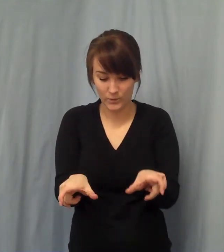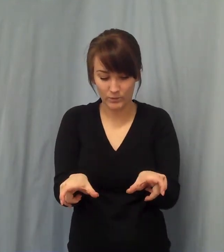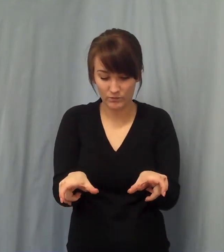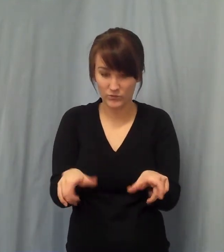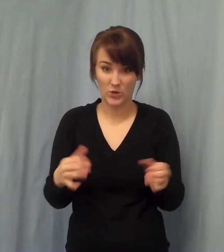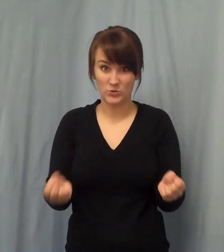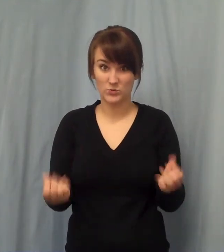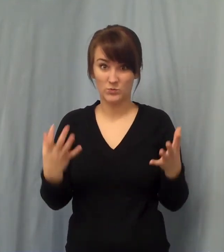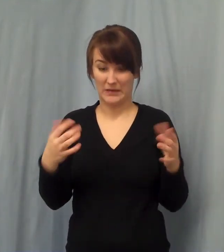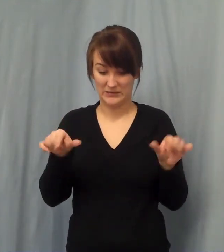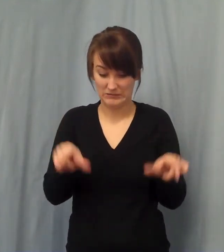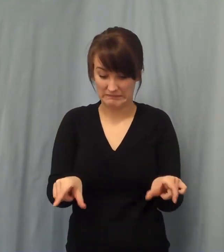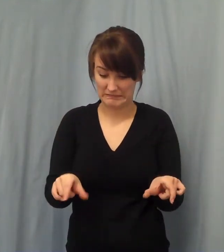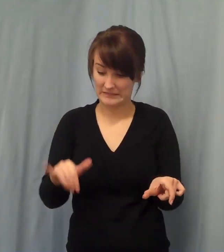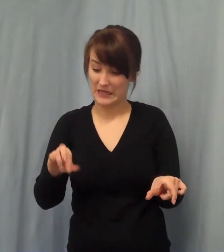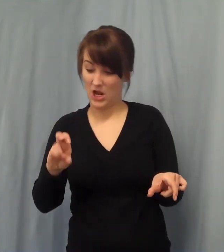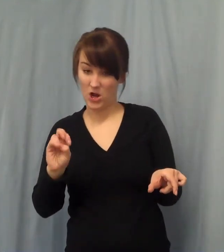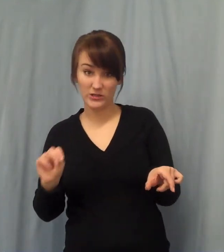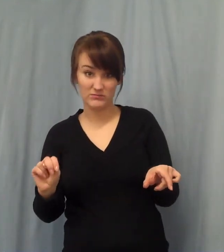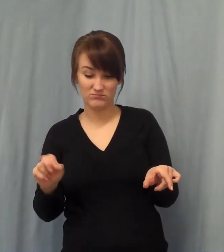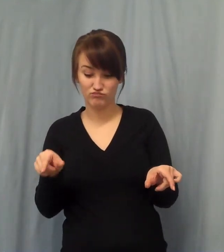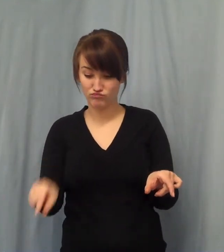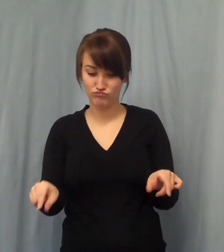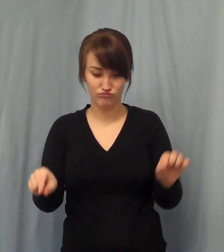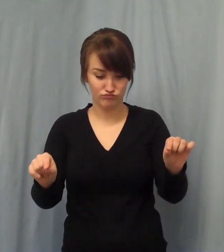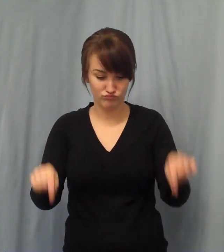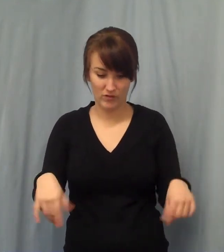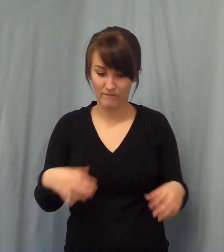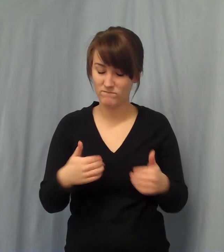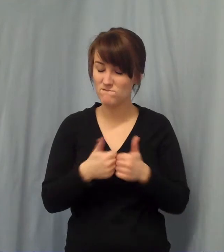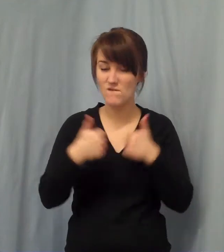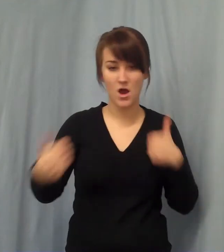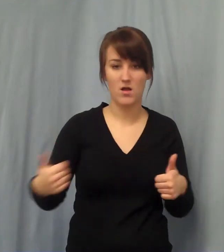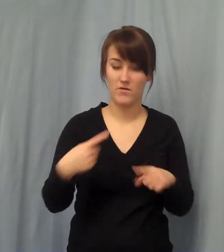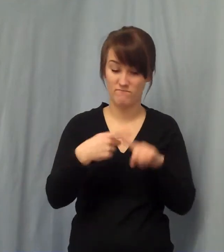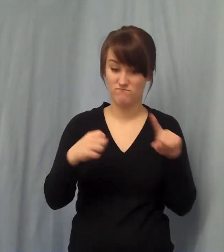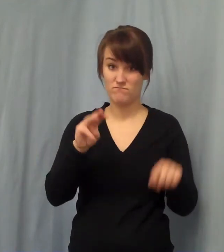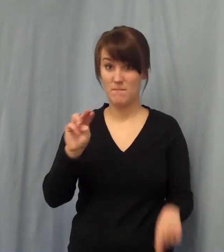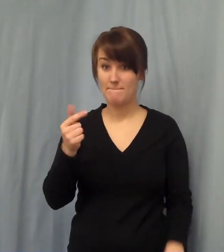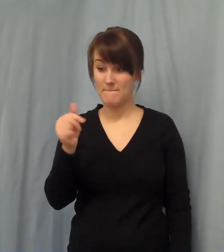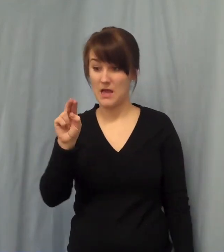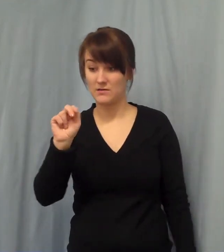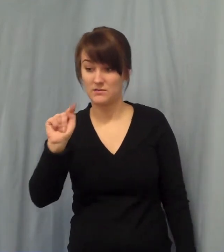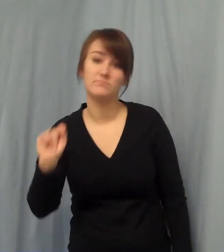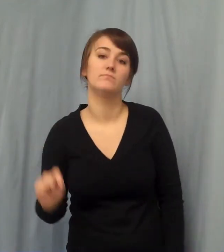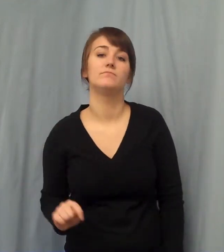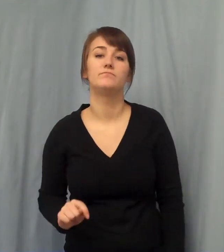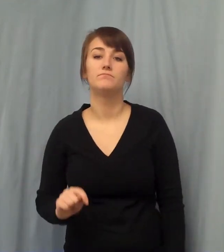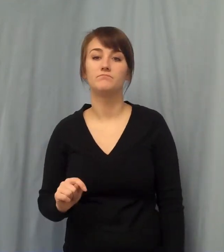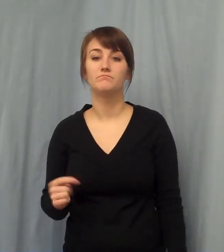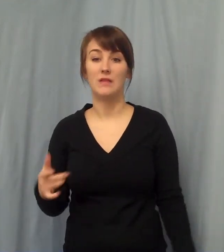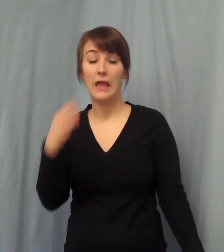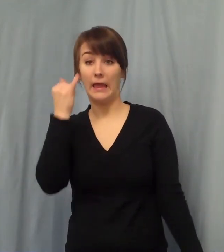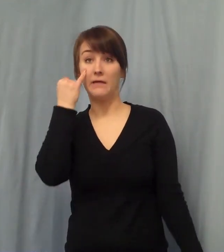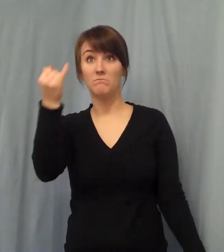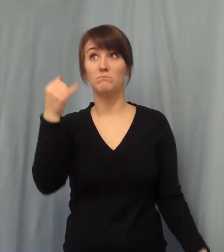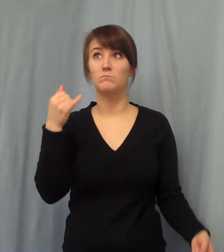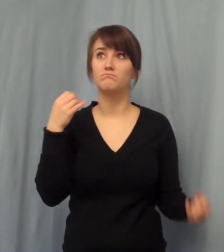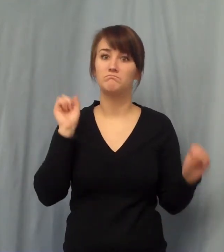if I went outside and you people were playing outside, and suppose you were right on the swings, and I came out here and